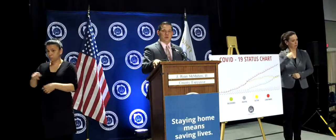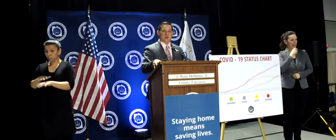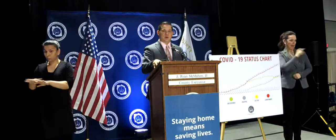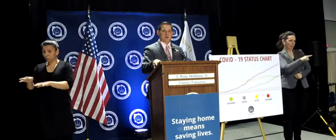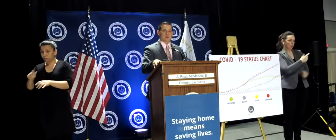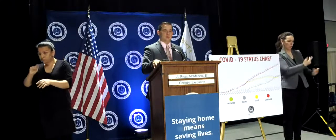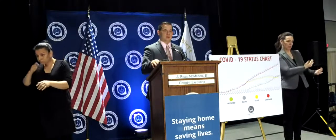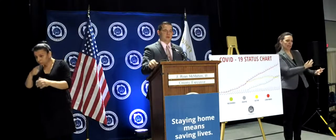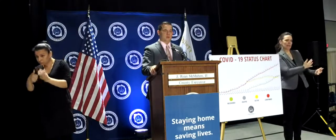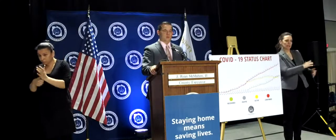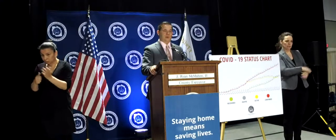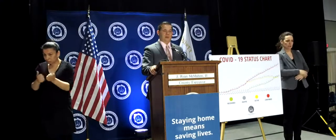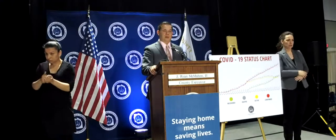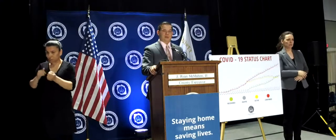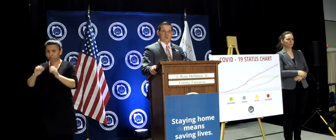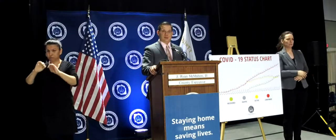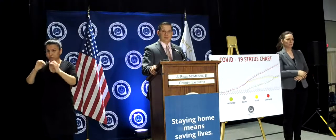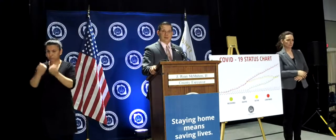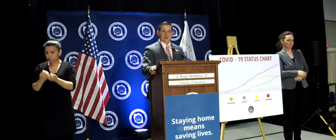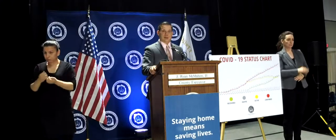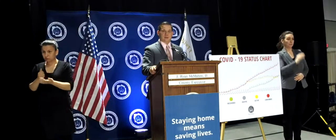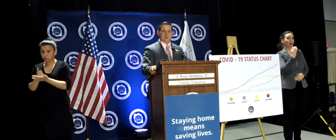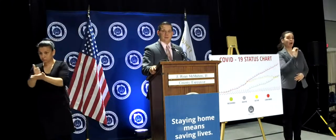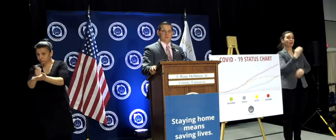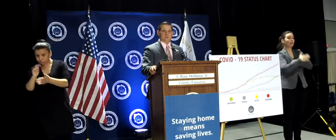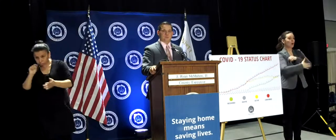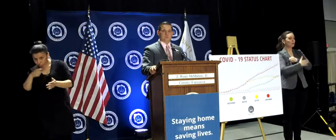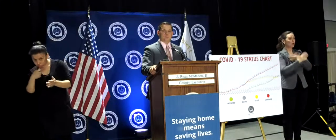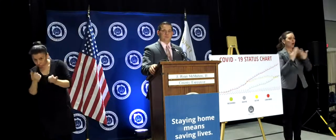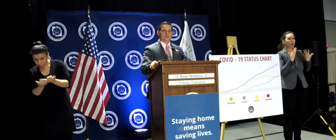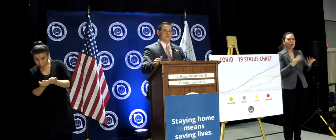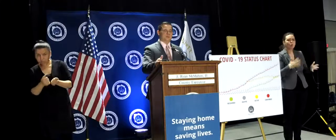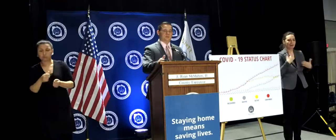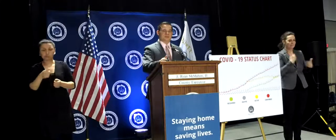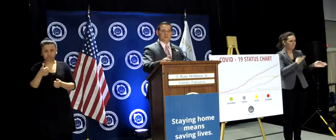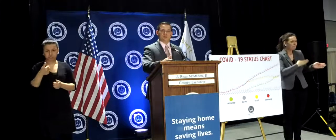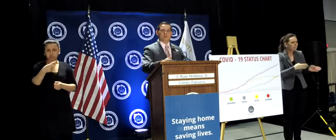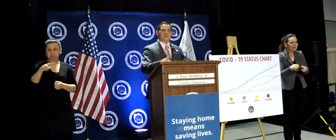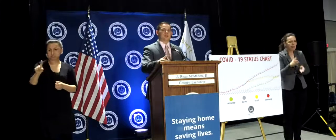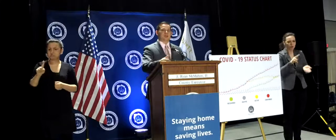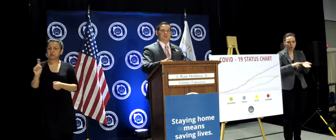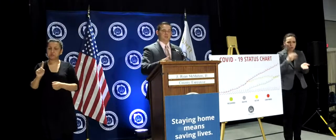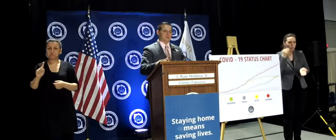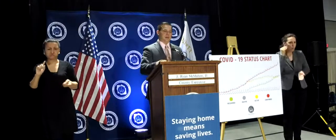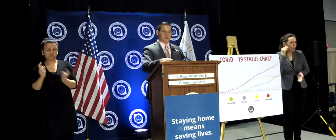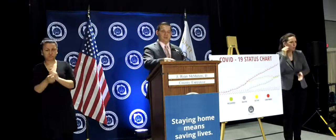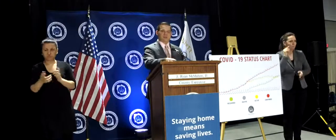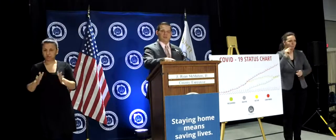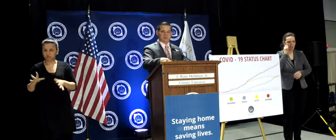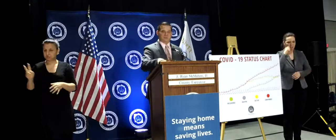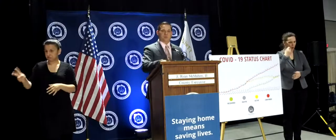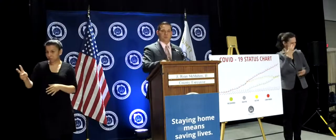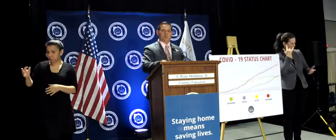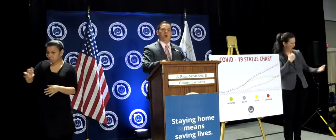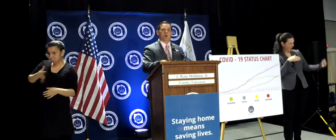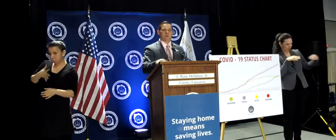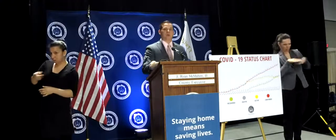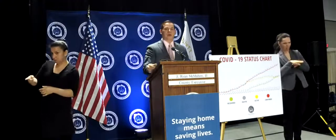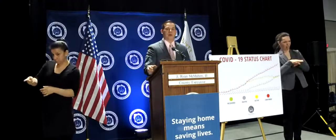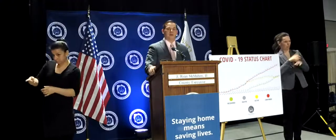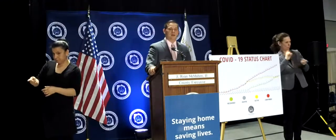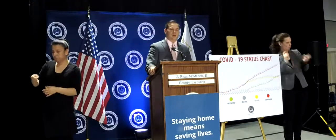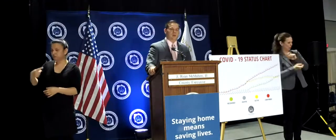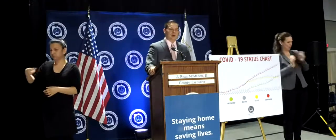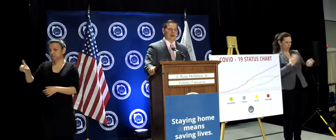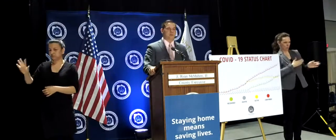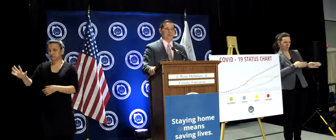since day one. We're not going to change our plan because of a new initiative. That initiative needs to be part of the